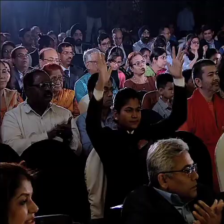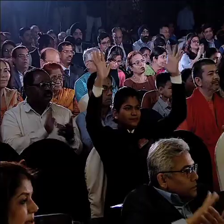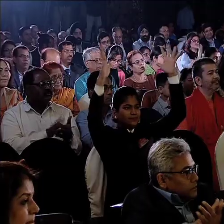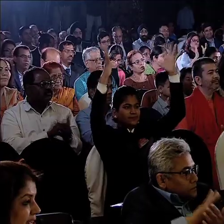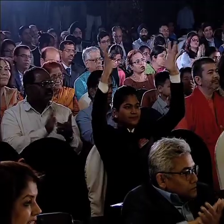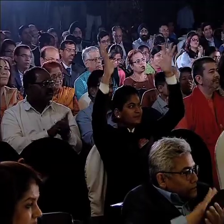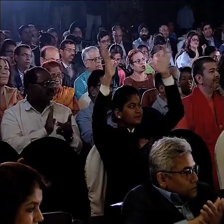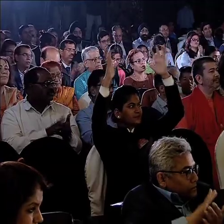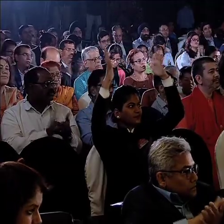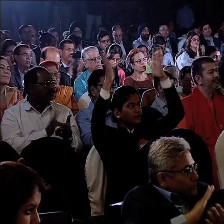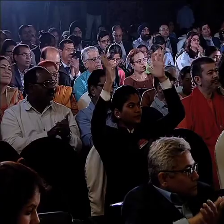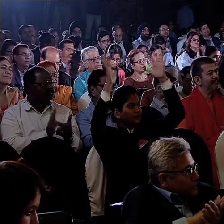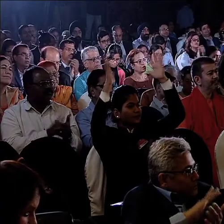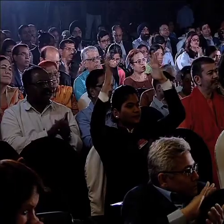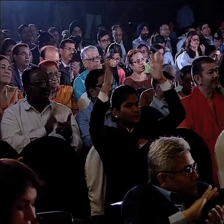exist.